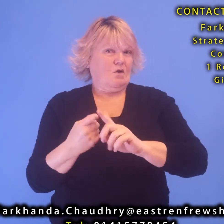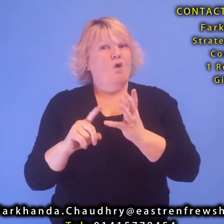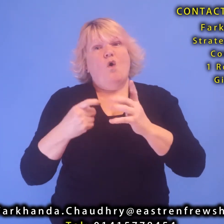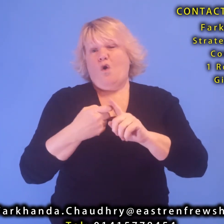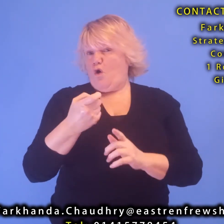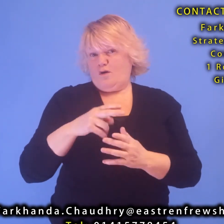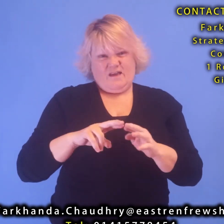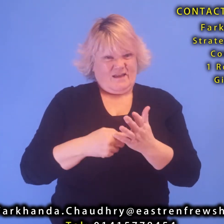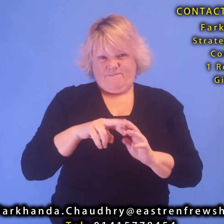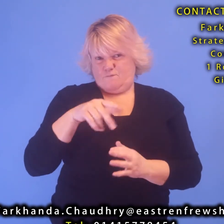Telephone